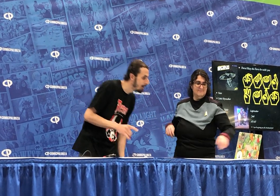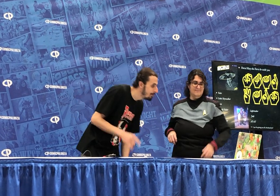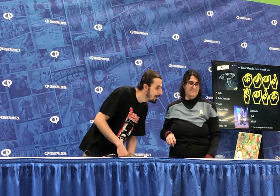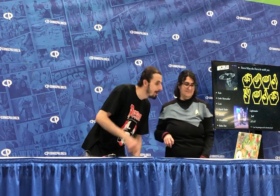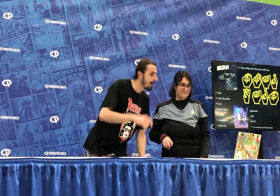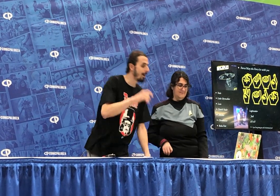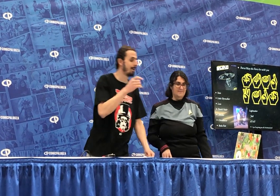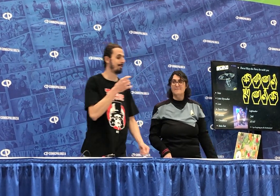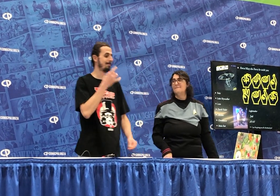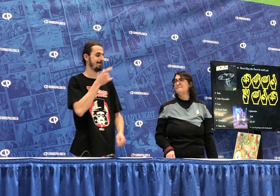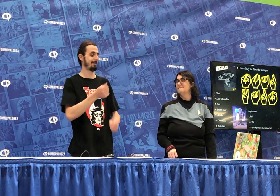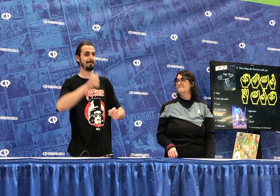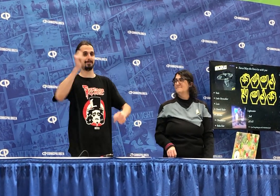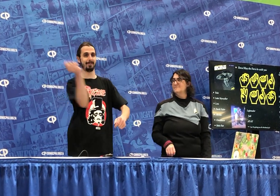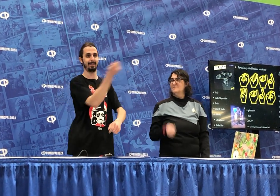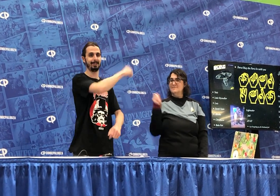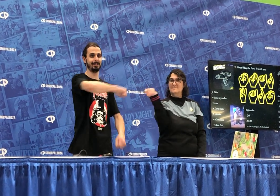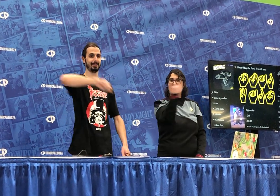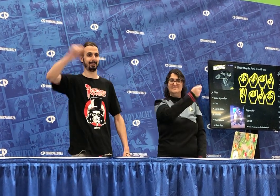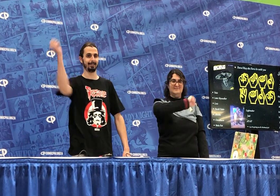And then right here in the middle we have your lightsaber.